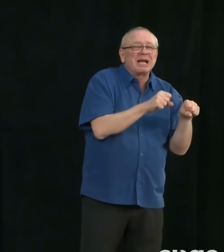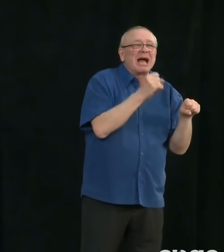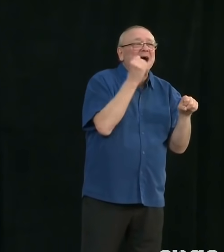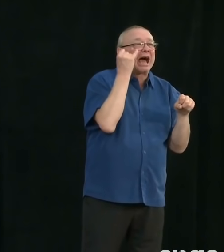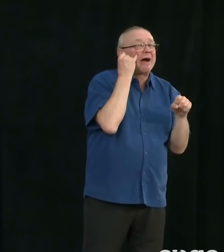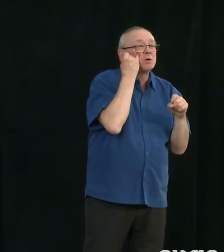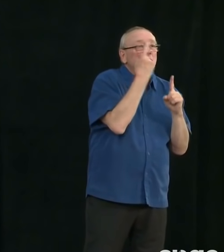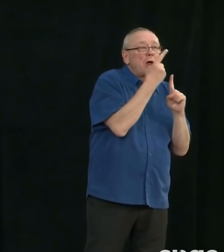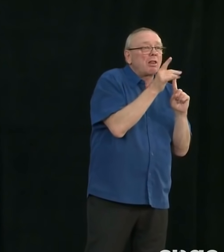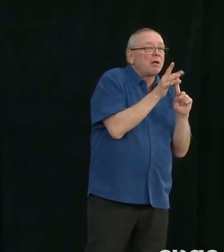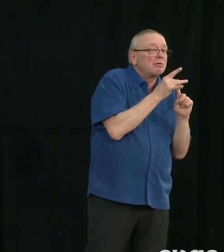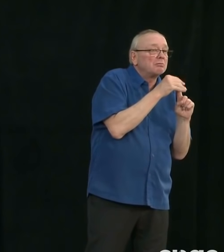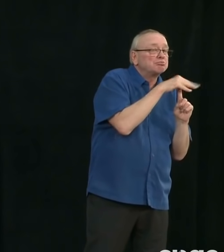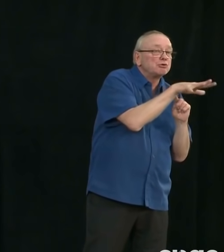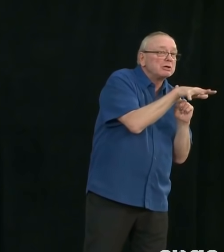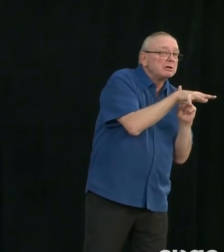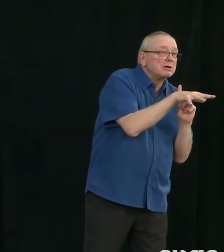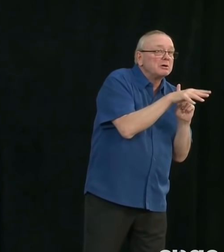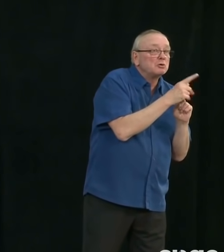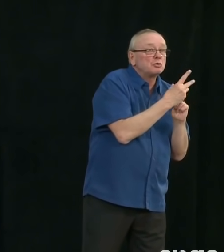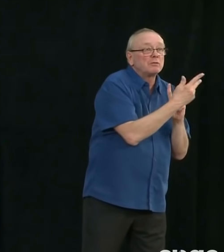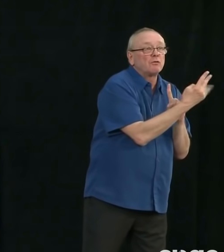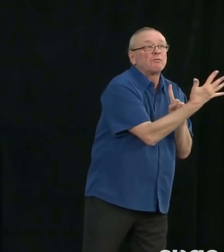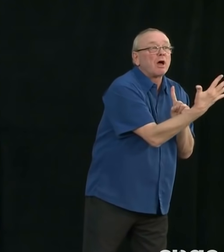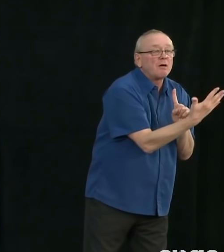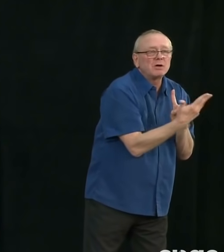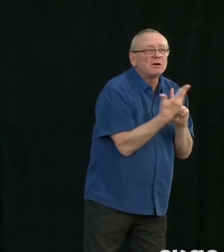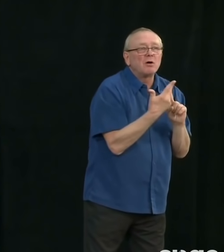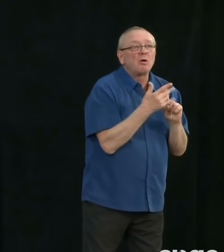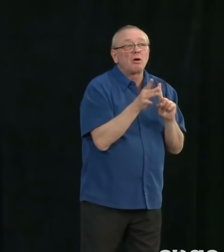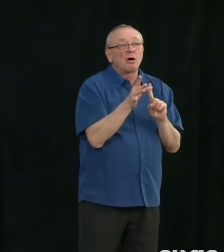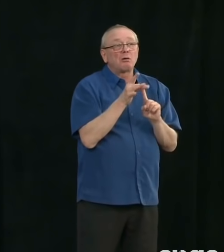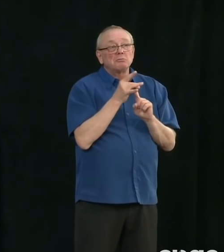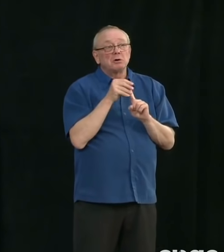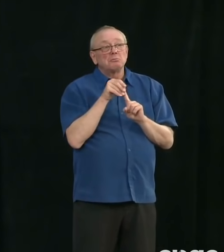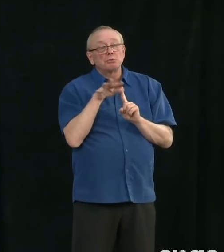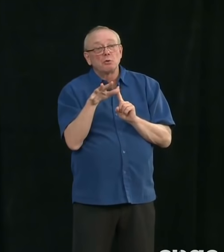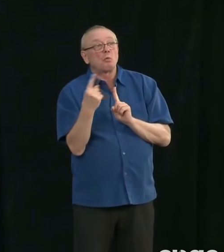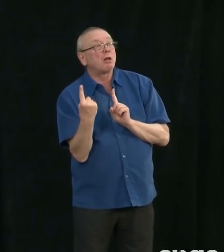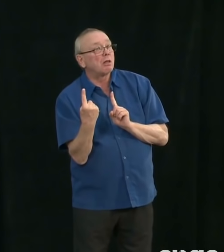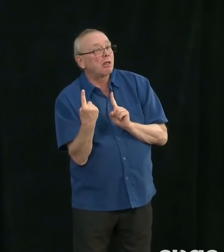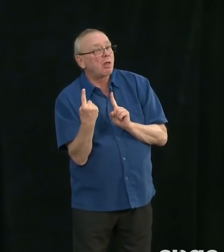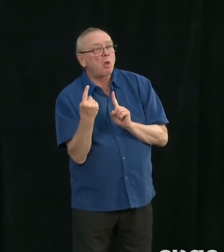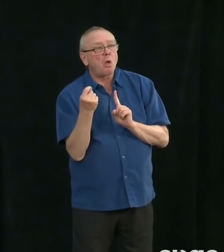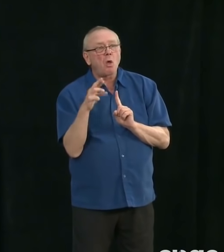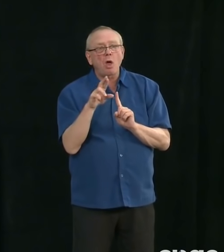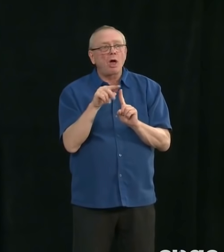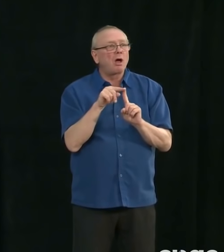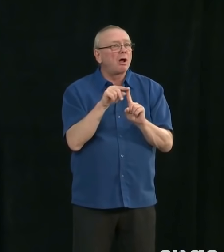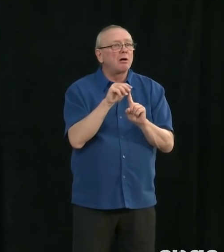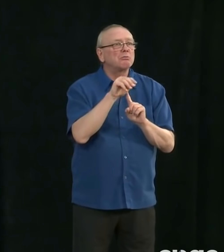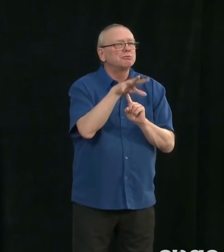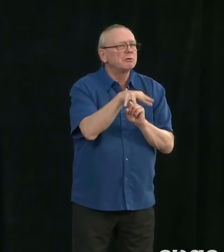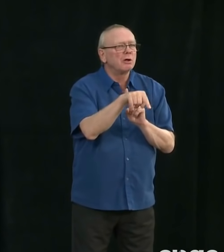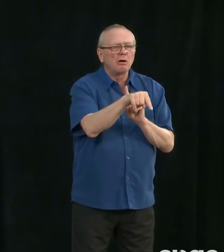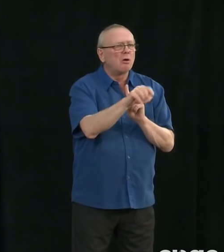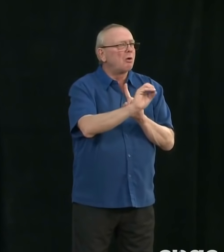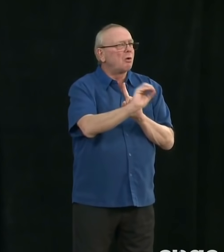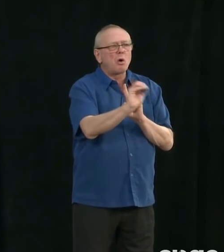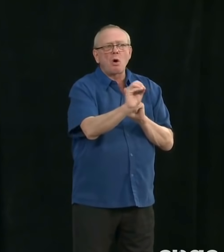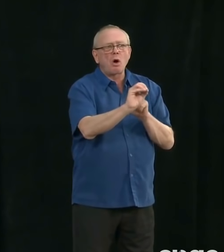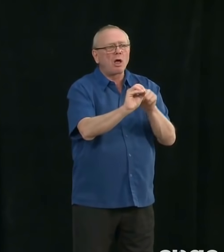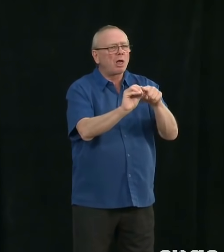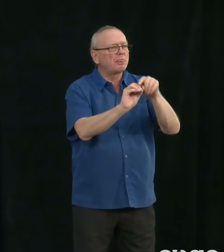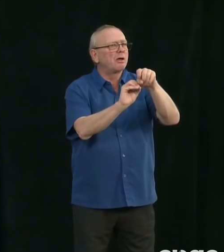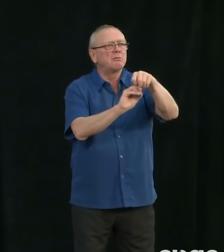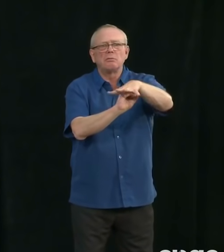was a case spread it to many more people or fewer people. So modeling, unfortunately, it would be nice if it did